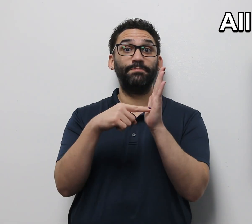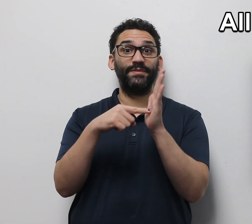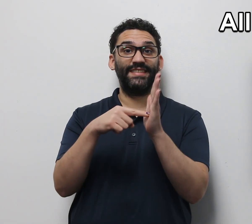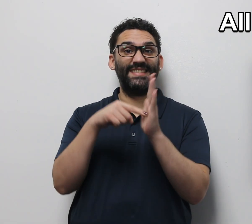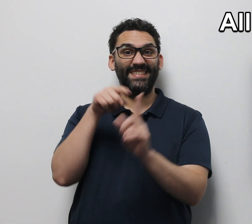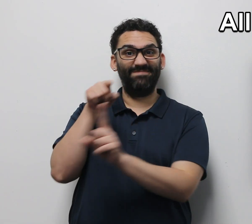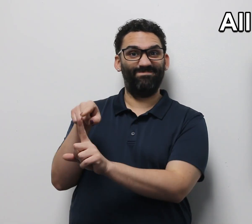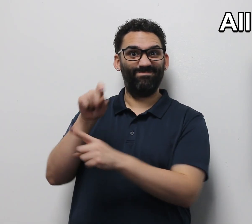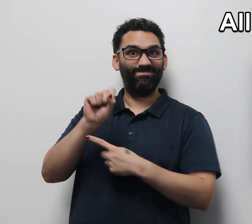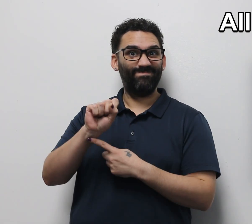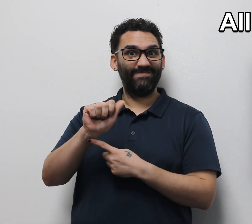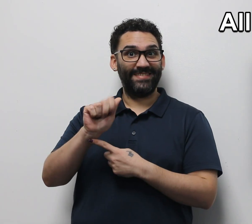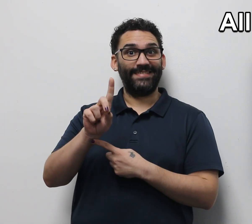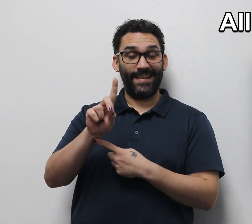characteristics.